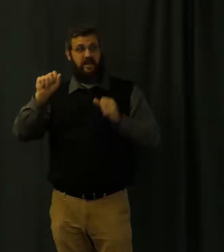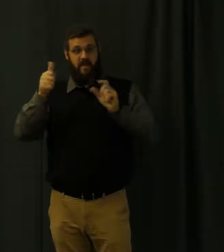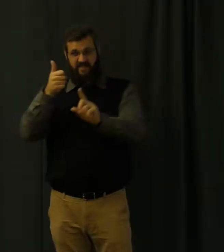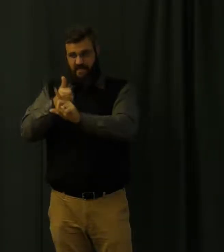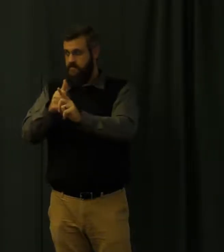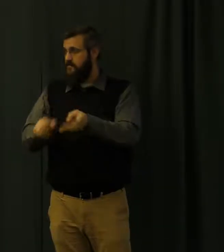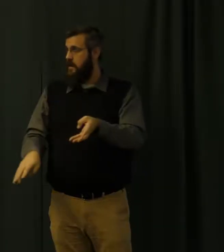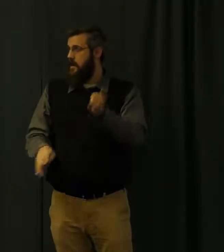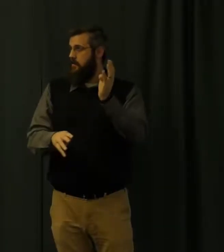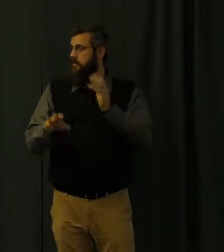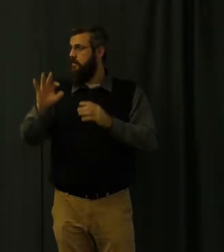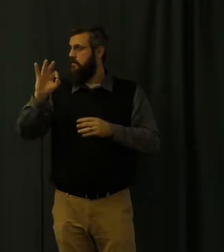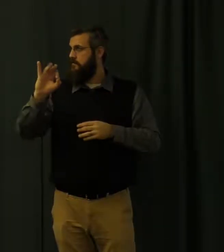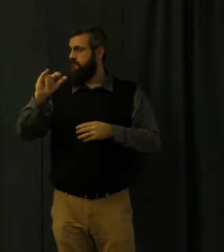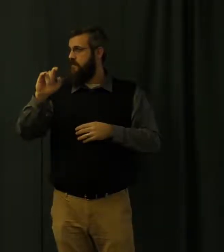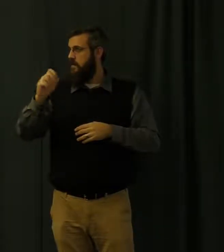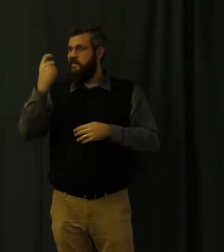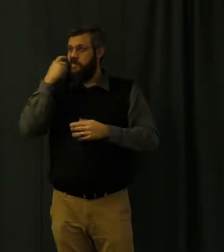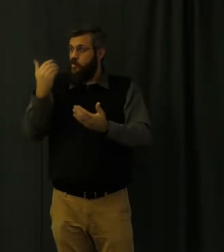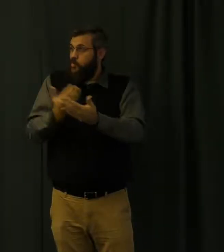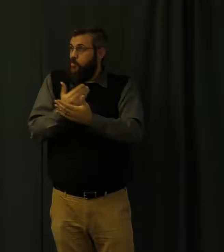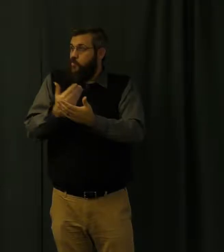That's a new thing.